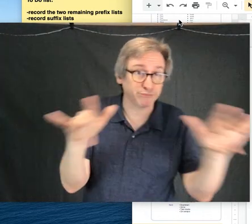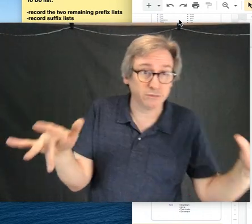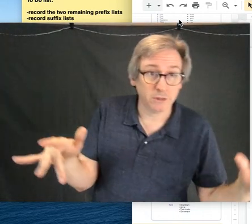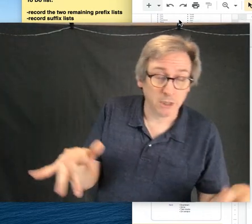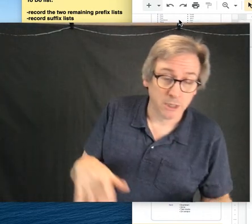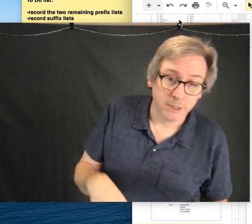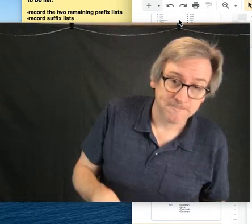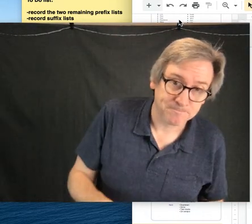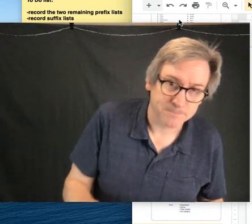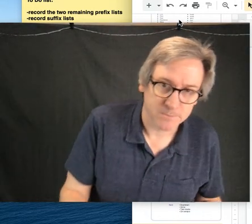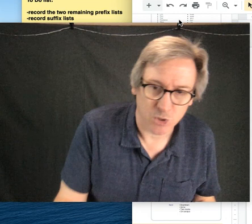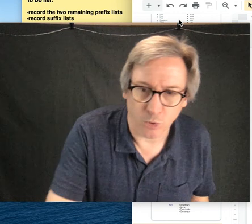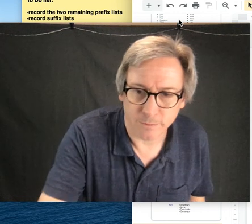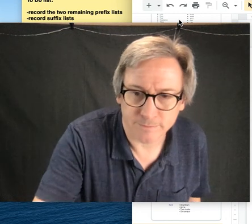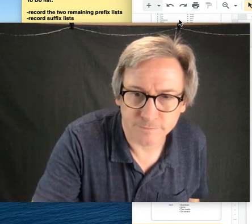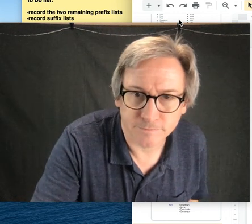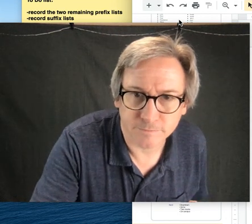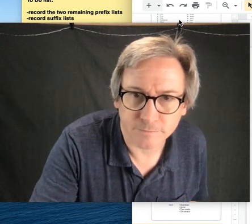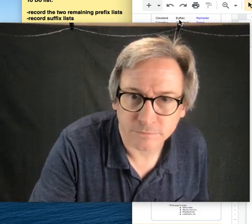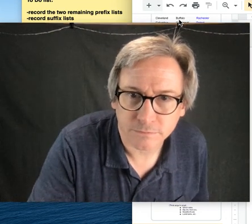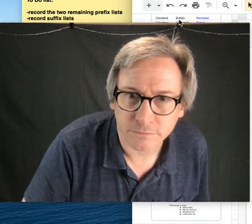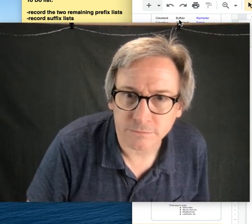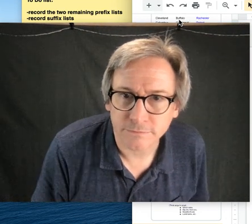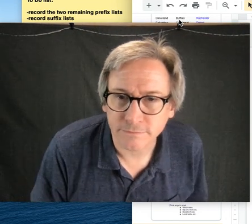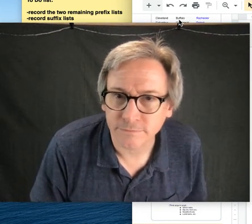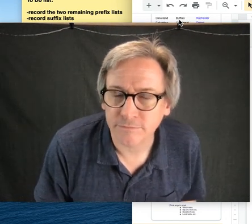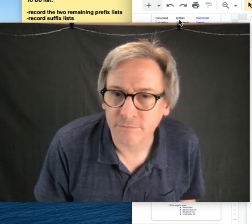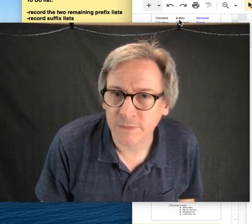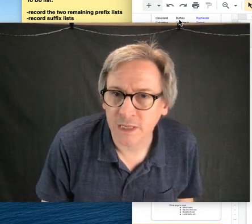or. Cool.